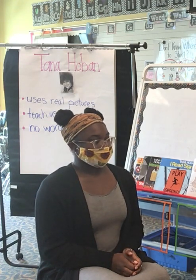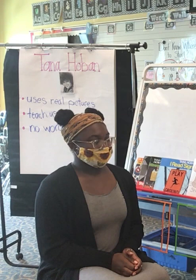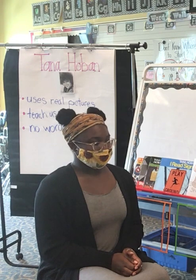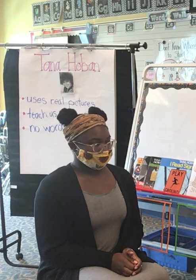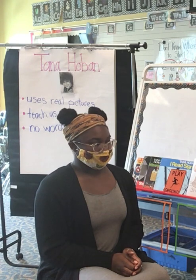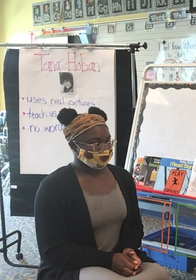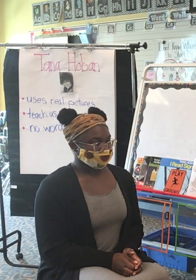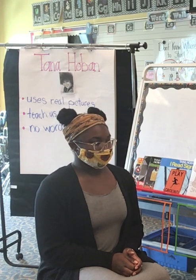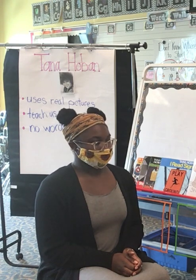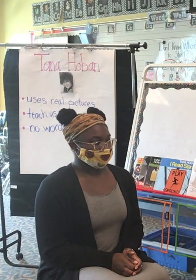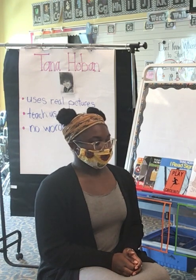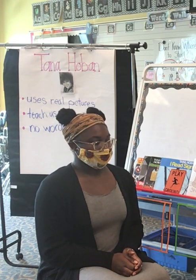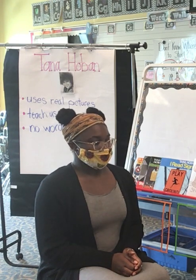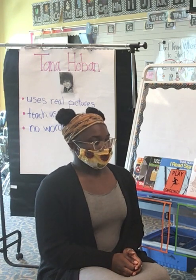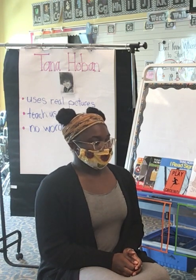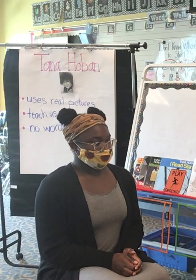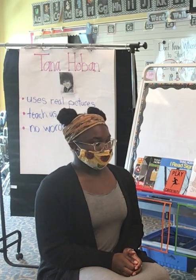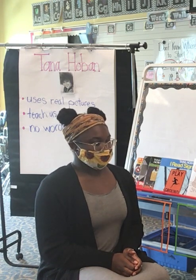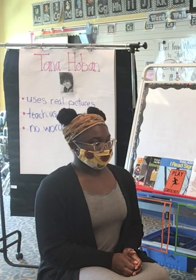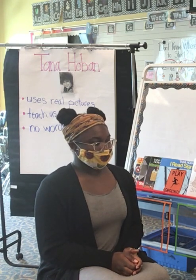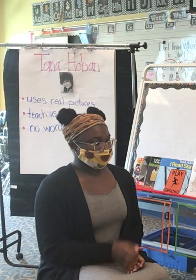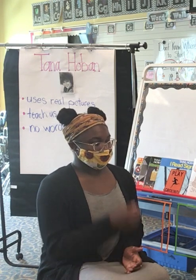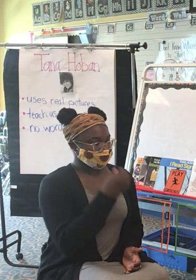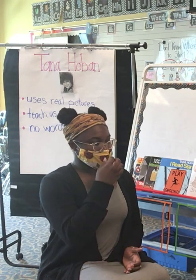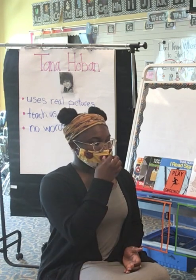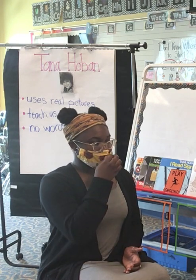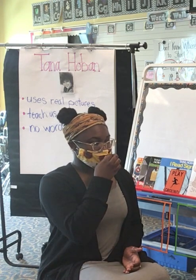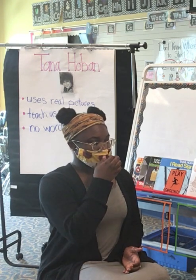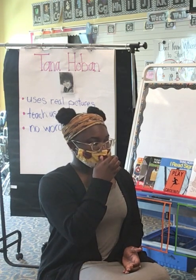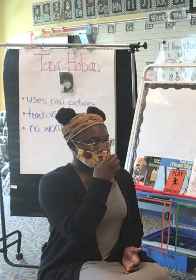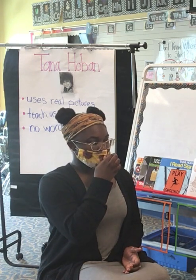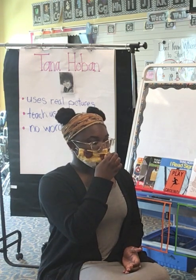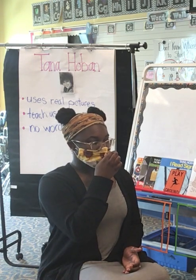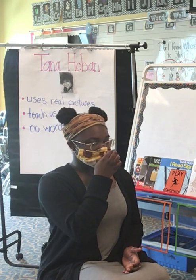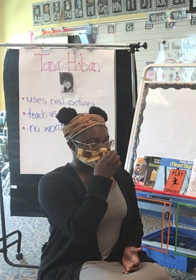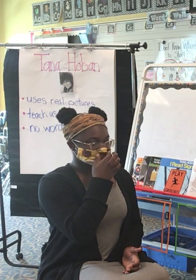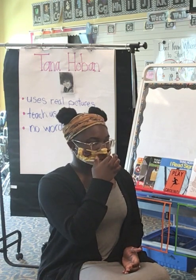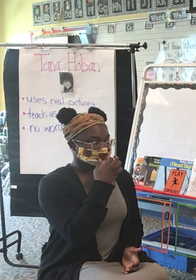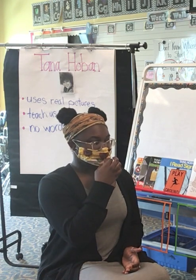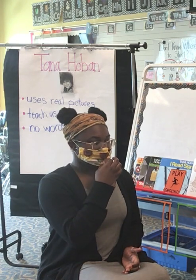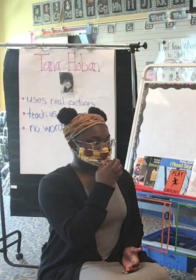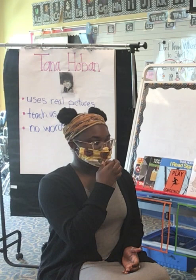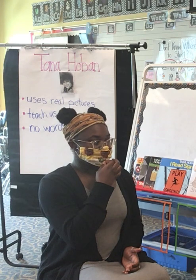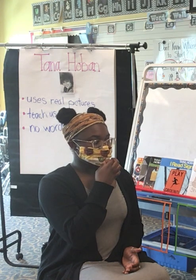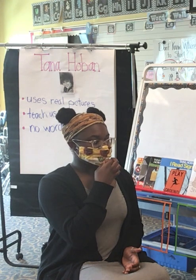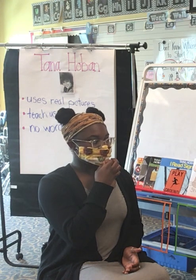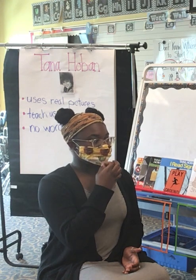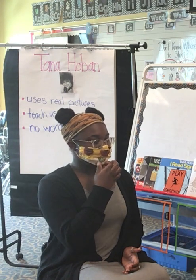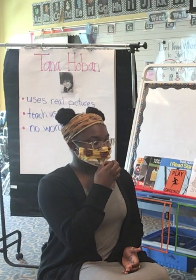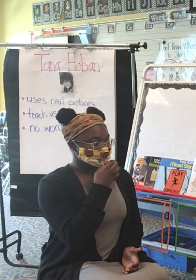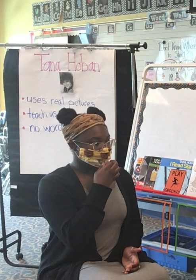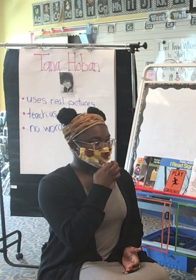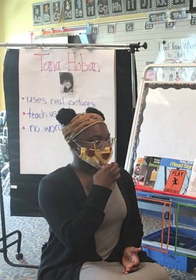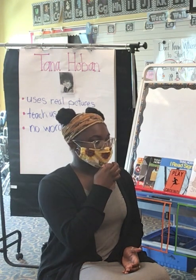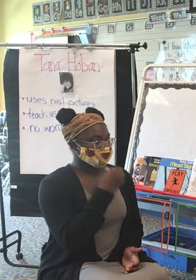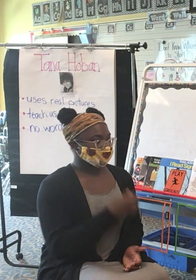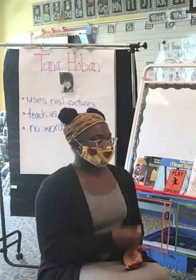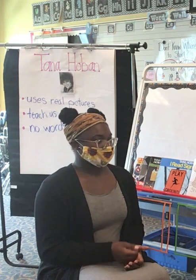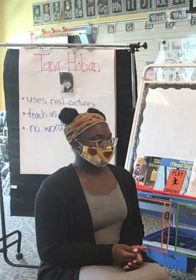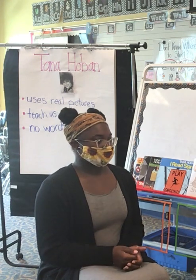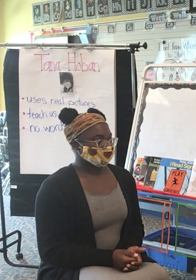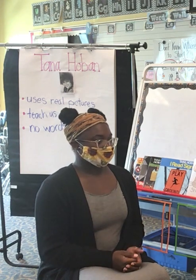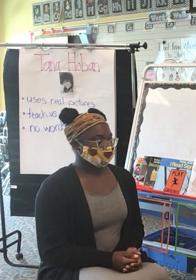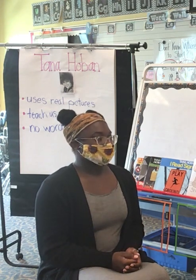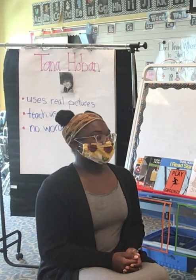Letter is X. Sound is X. Letter is Y. Sound is Y.